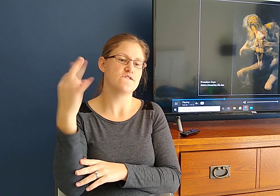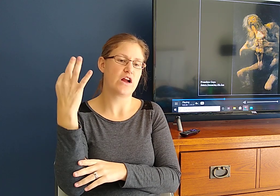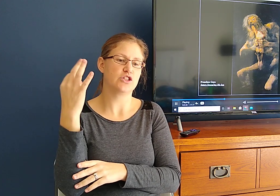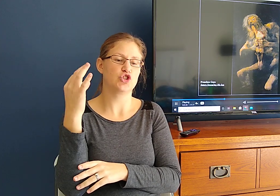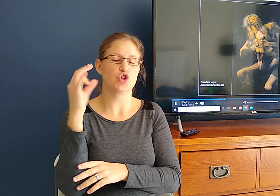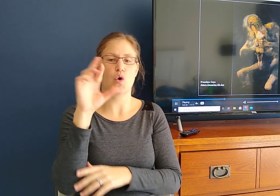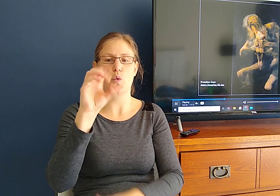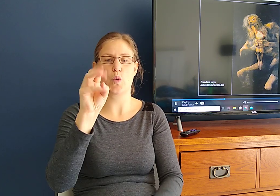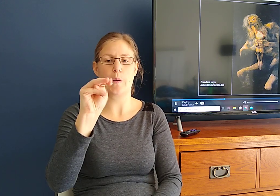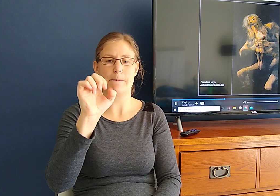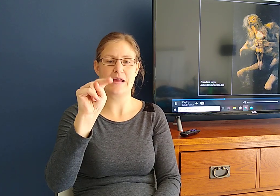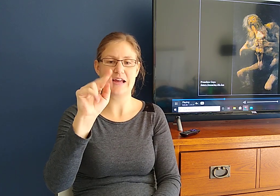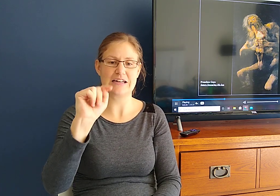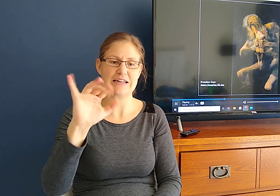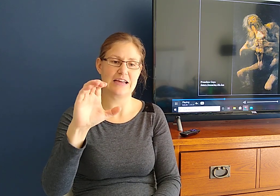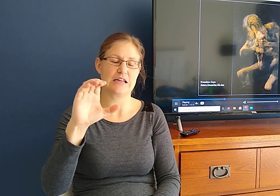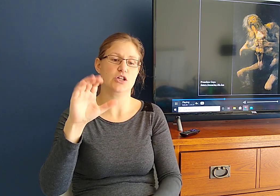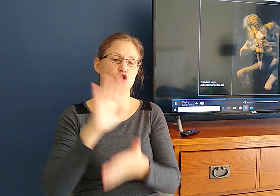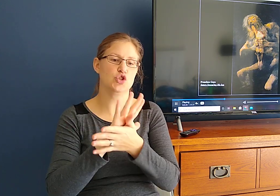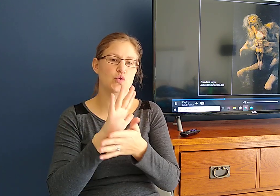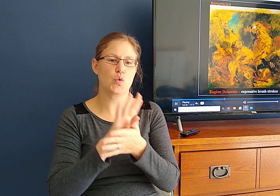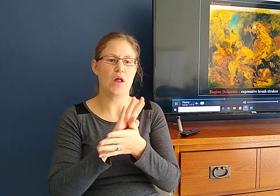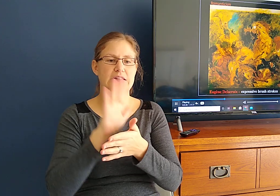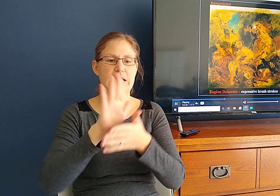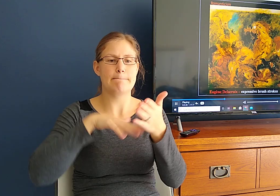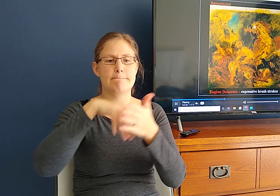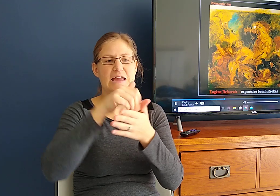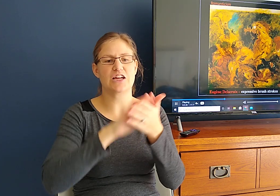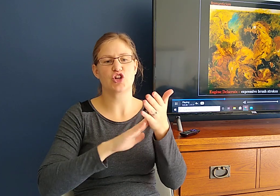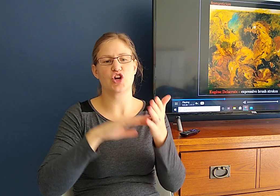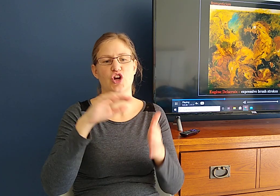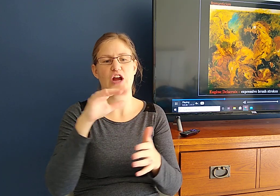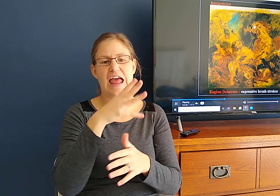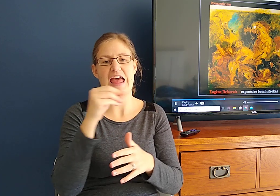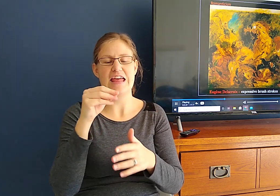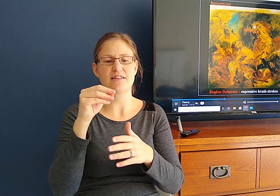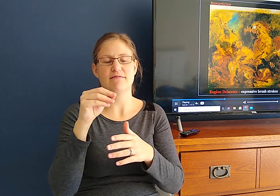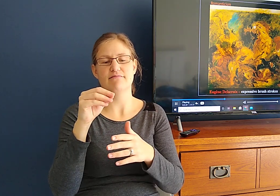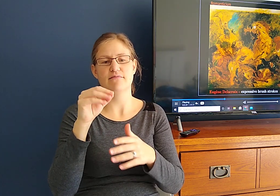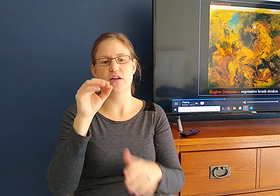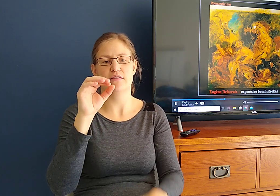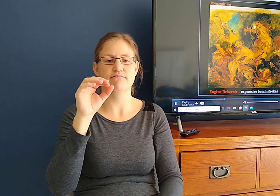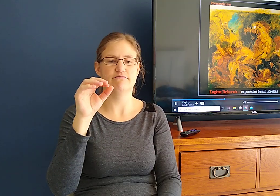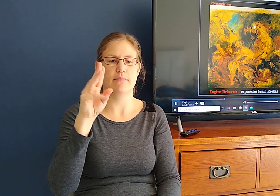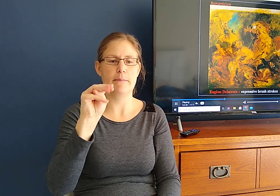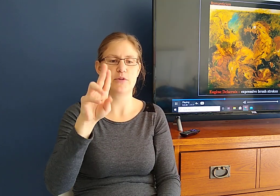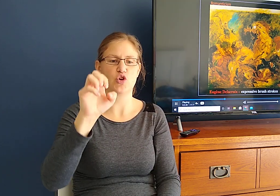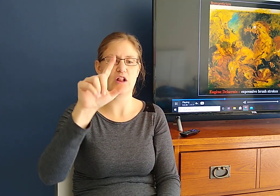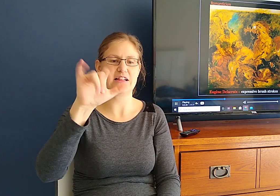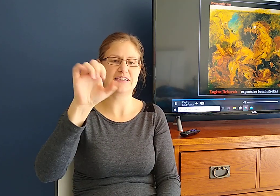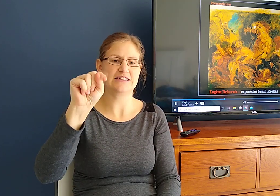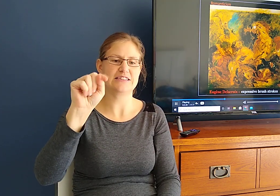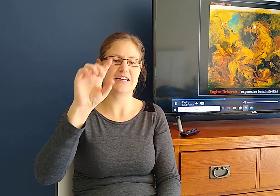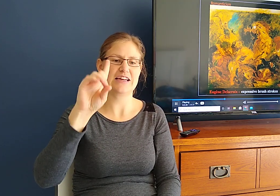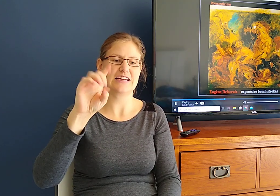Romantic school. As a painter and muralist, Delacroix's use of expressive brushstrokes and his